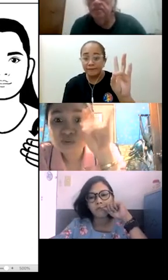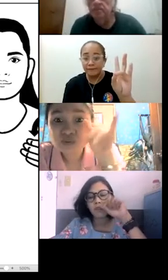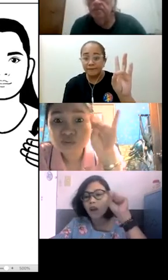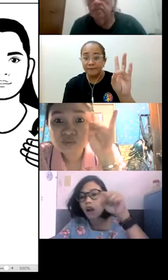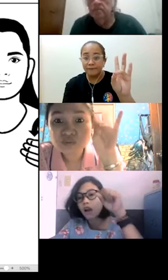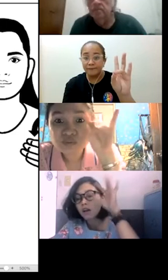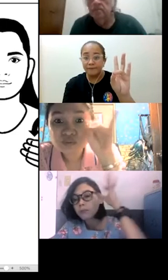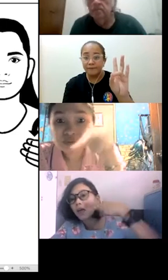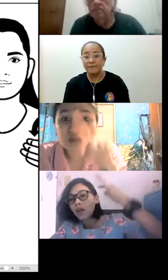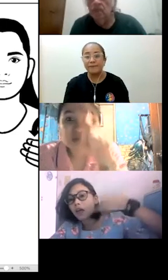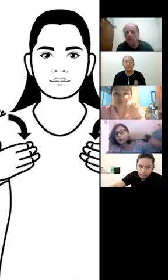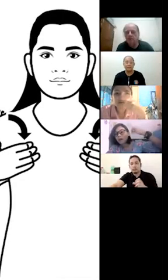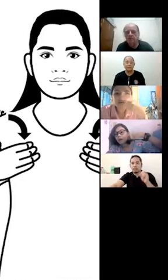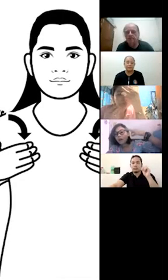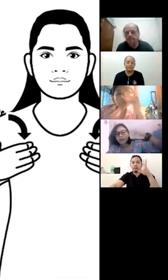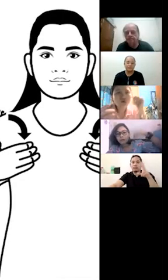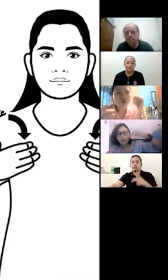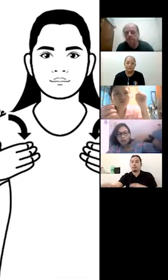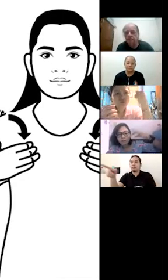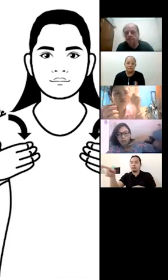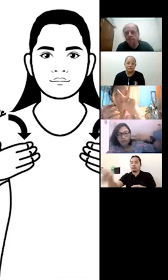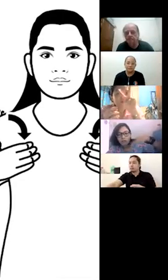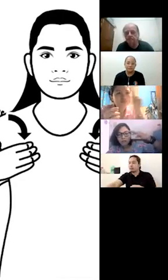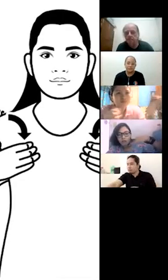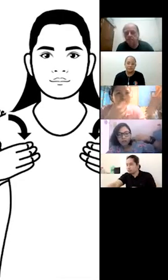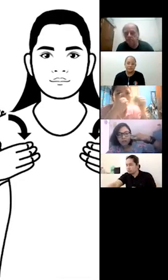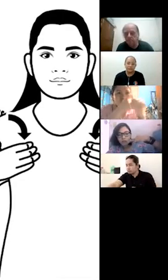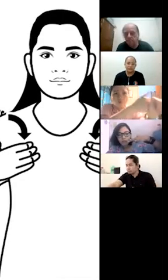Shaq has his hand up. Yes, Chuck.